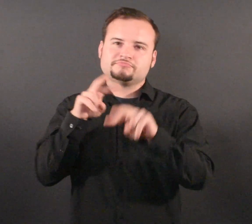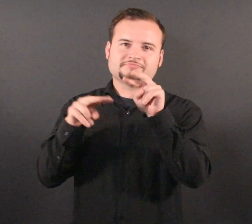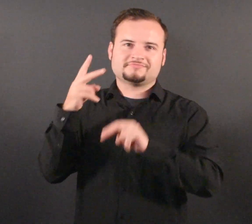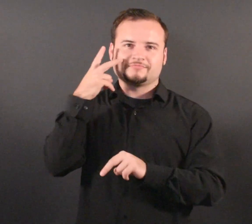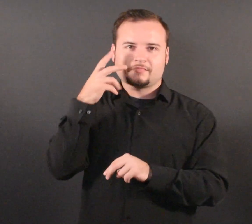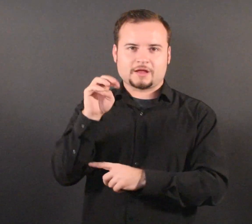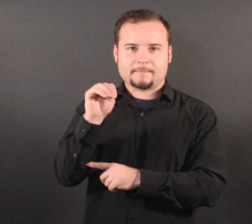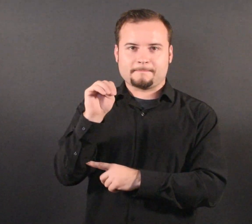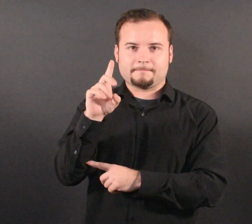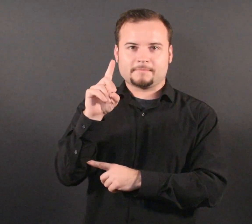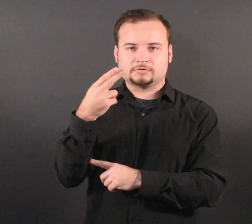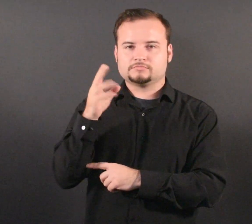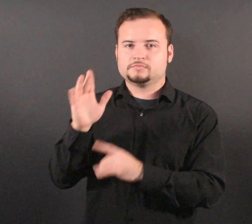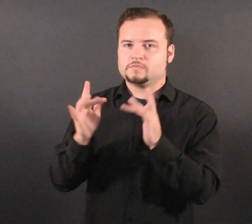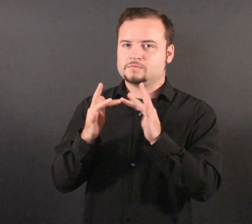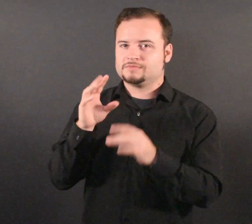be found on the MDH website.